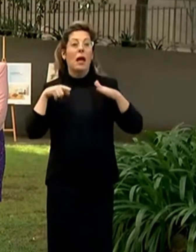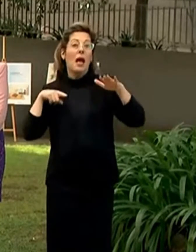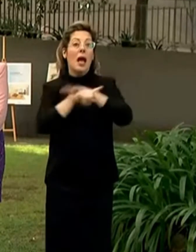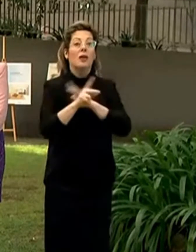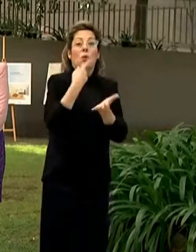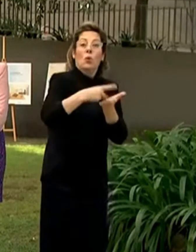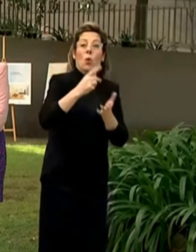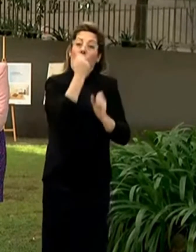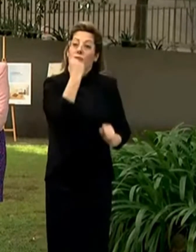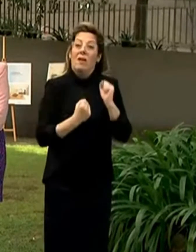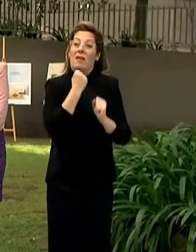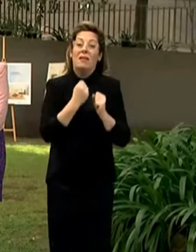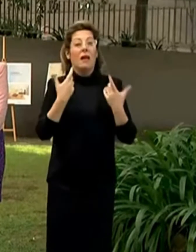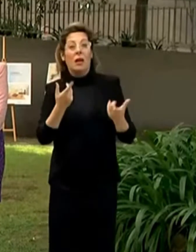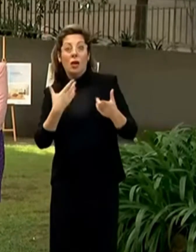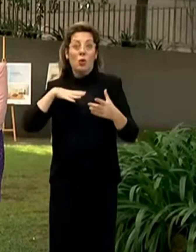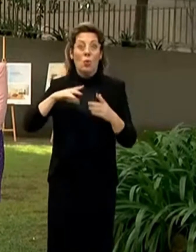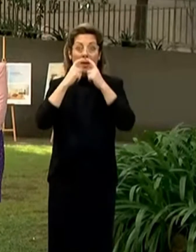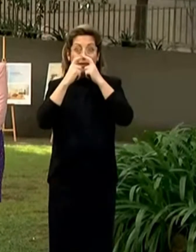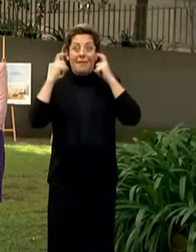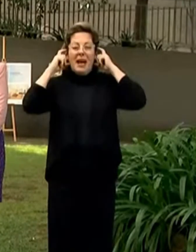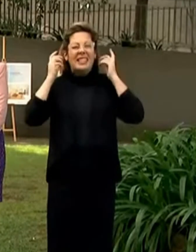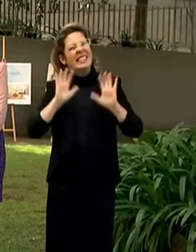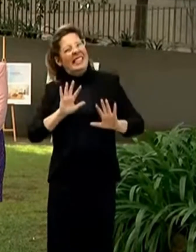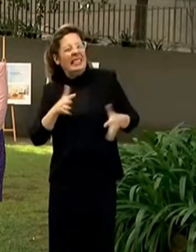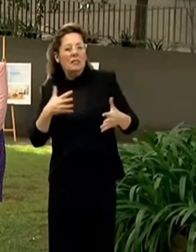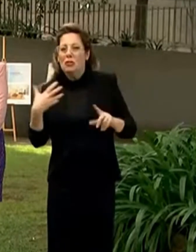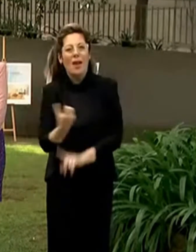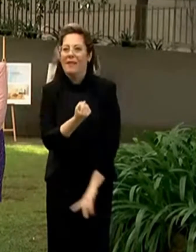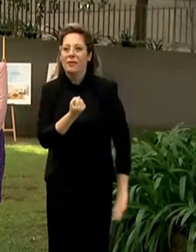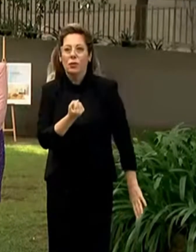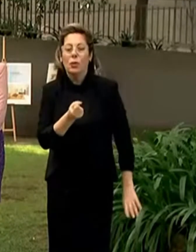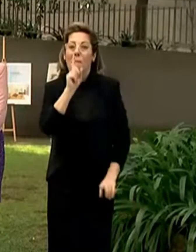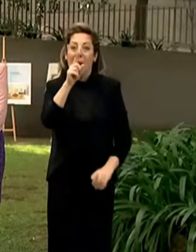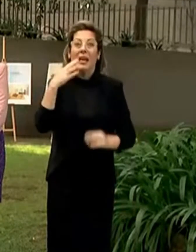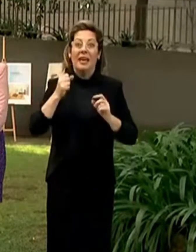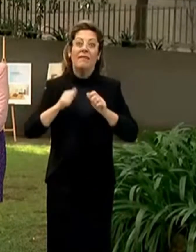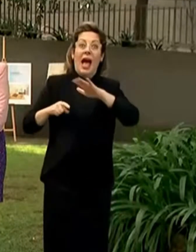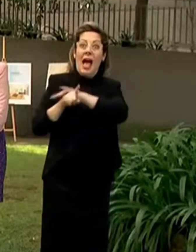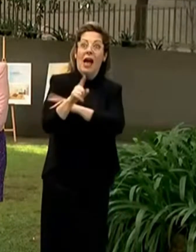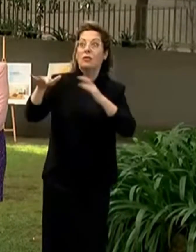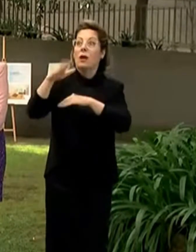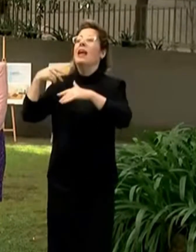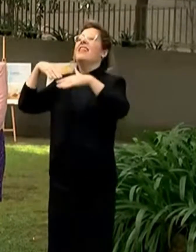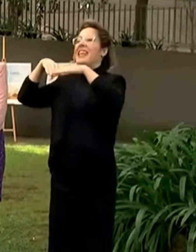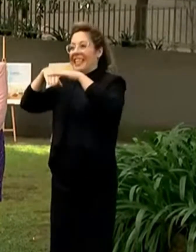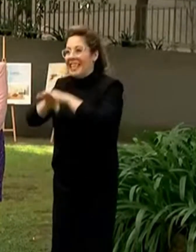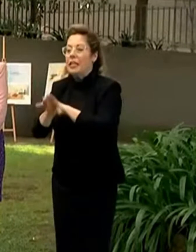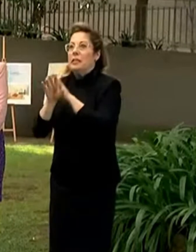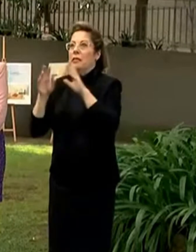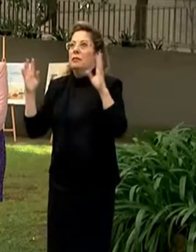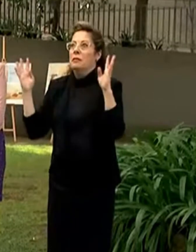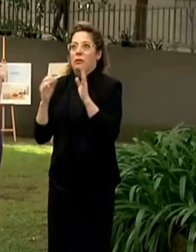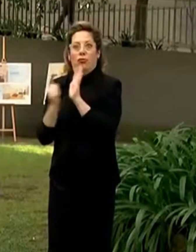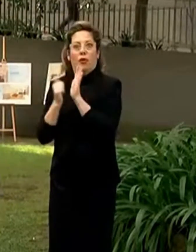you're out and about, but if you know that you're going to go into situations where you're not going to be able to maintain that social distancing, we'd again encourage you to wear